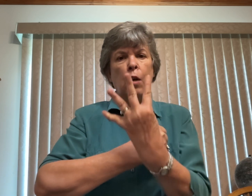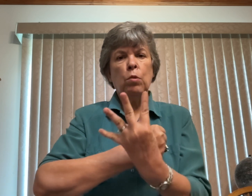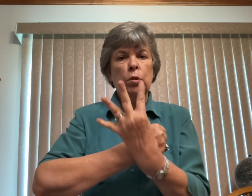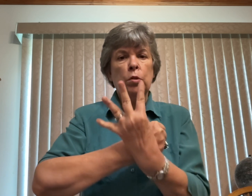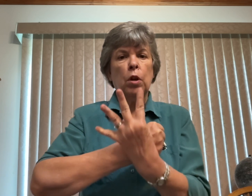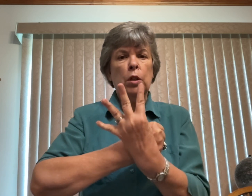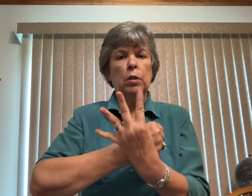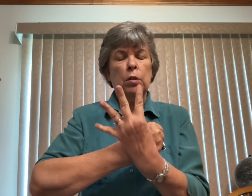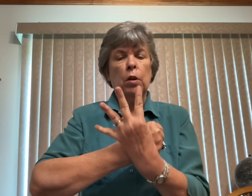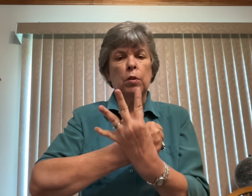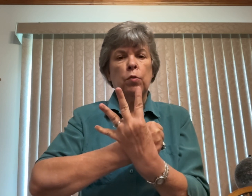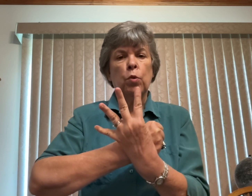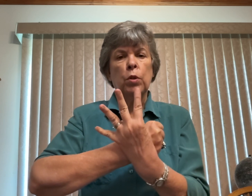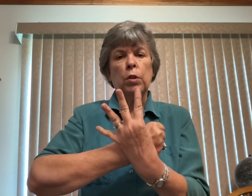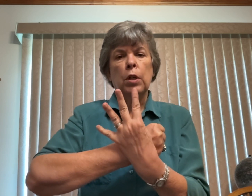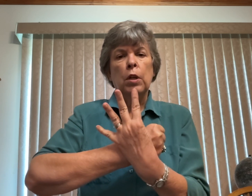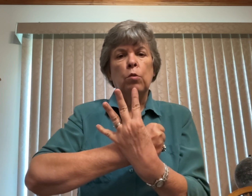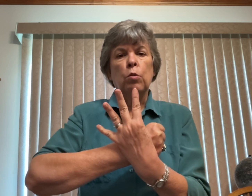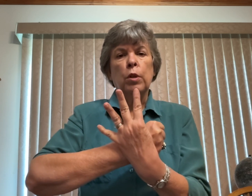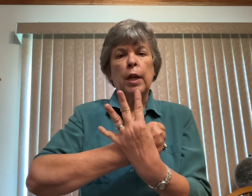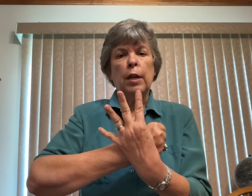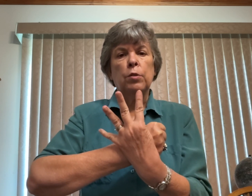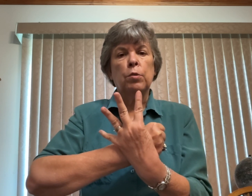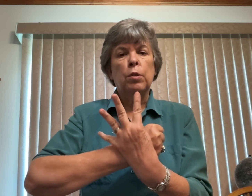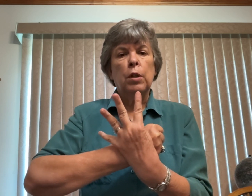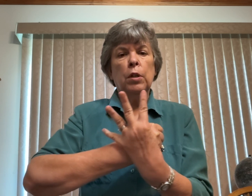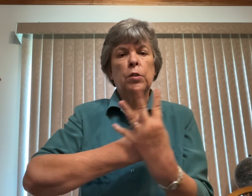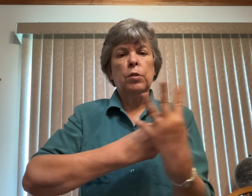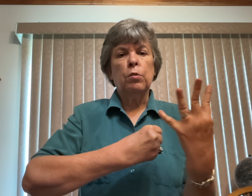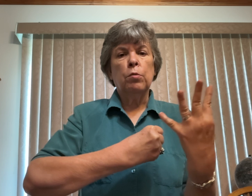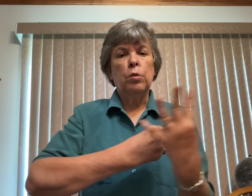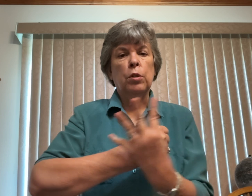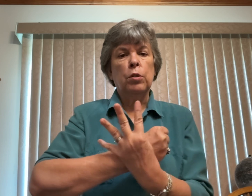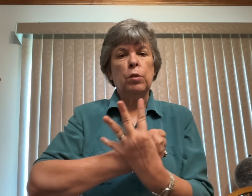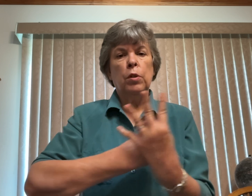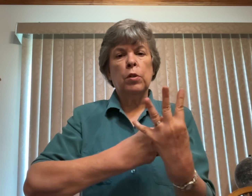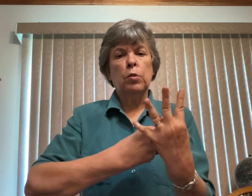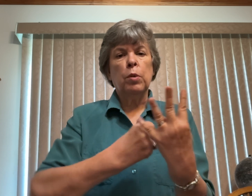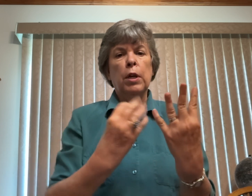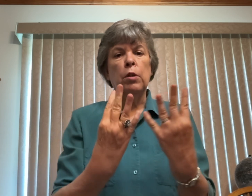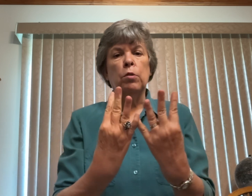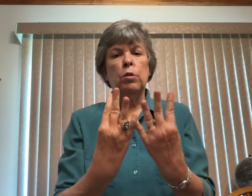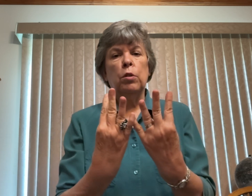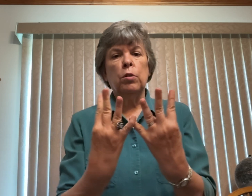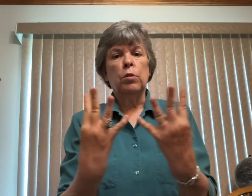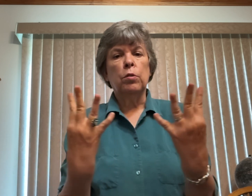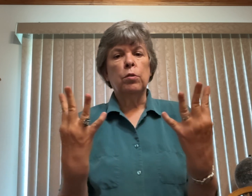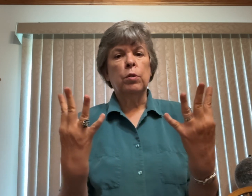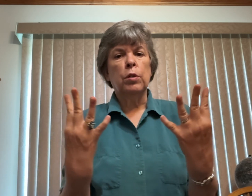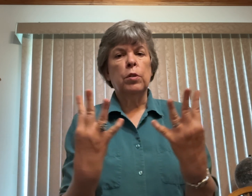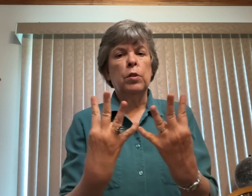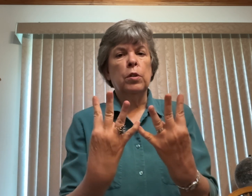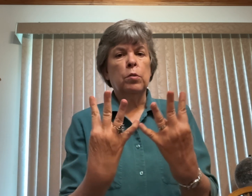towers on a fort or a castle, and so you can do it this way or you can do it this